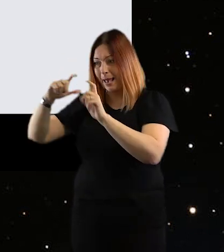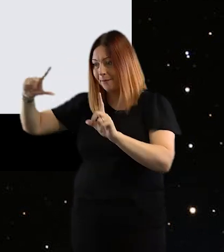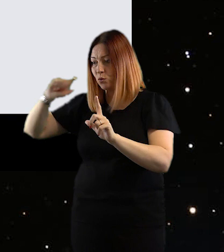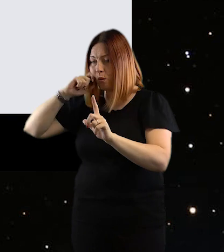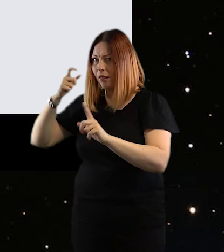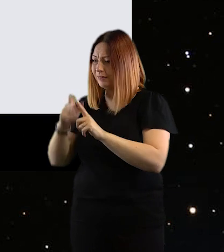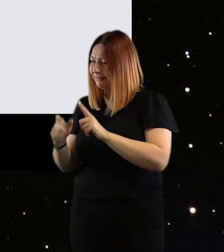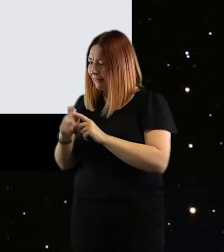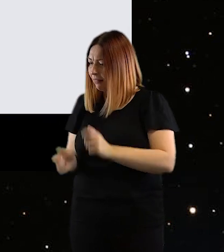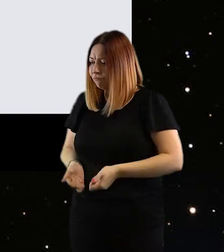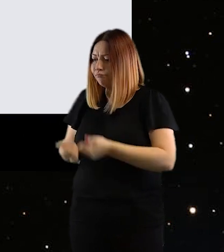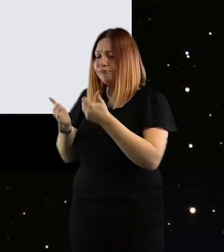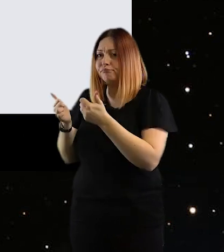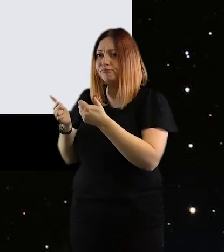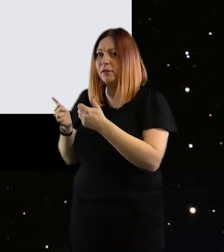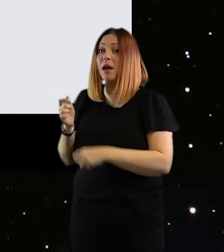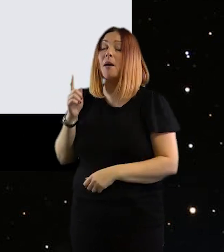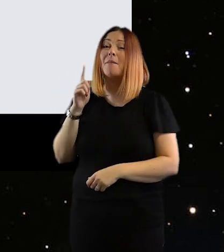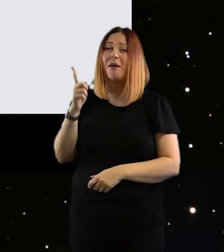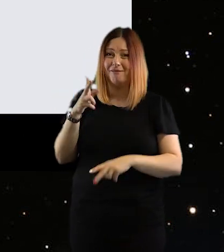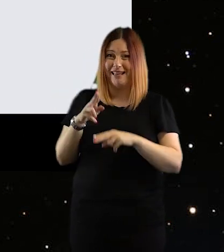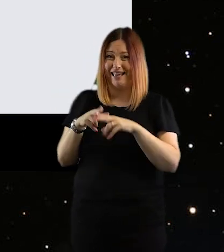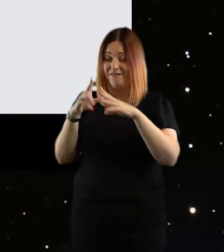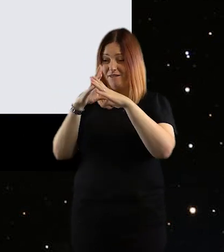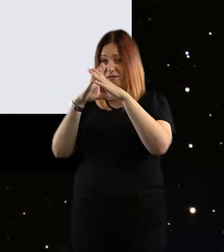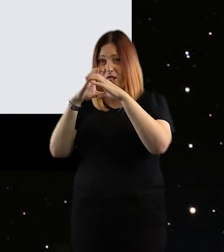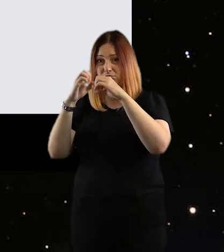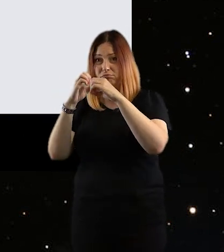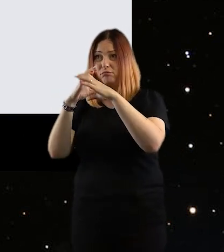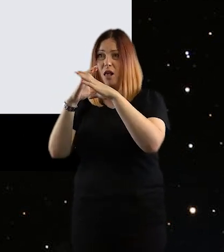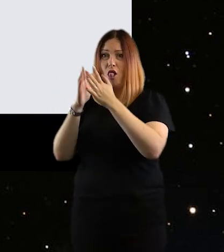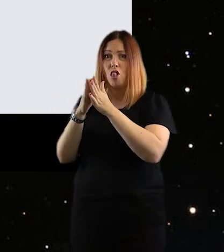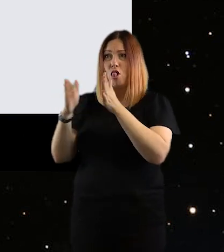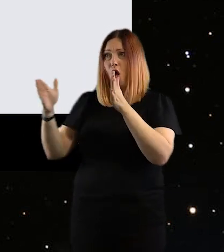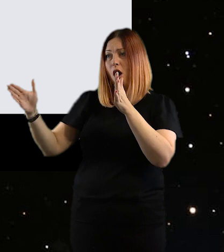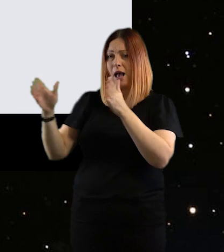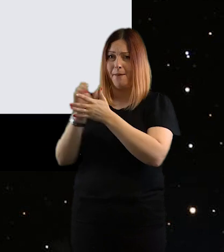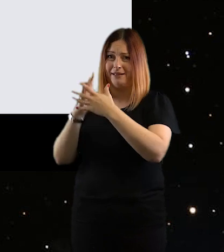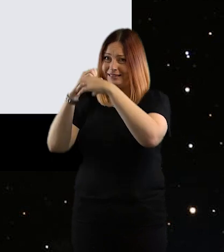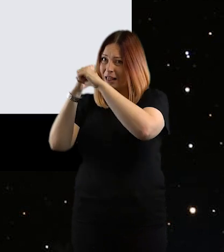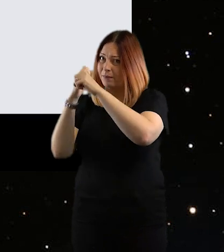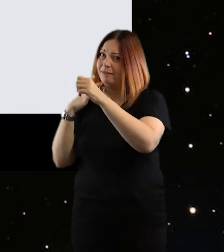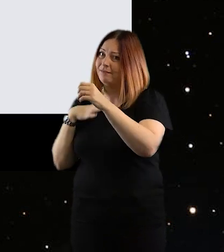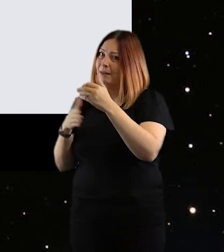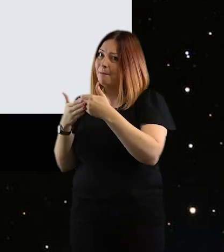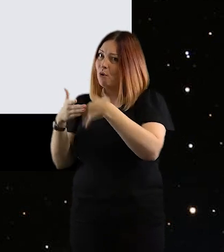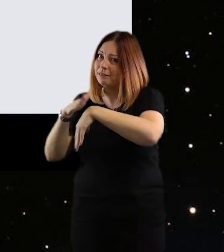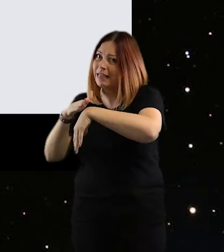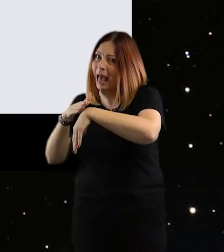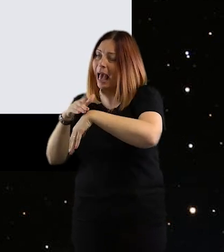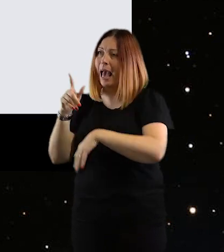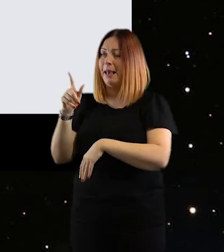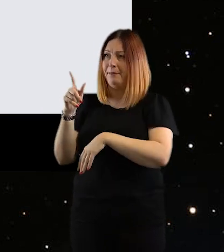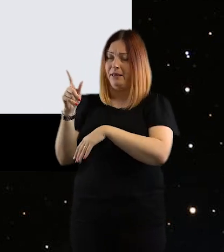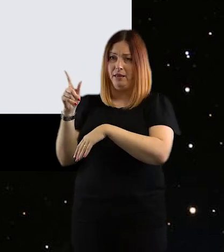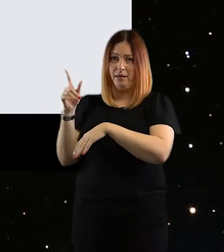trade-off here because a longer observation obviously takes more telescope time, the conditions need to be correct for longer, so there